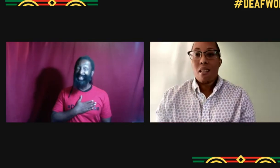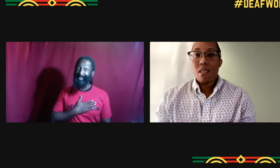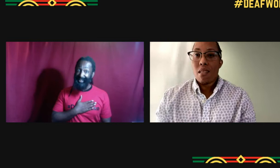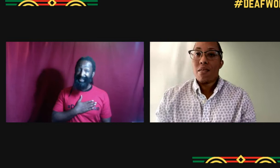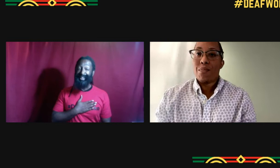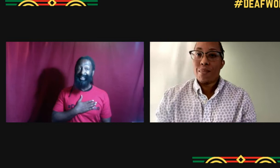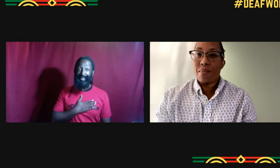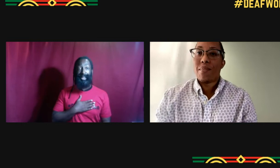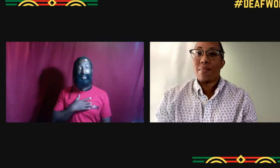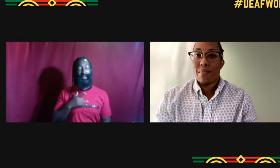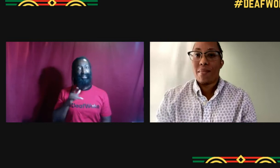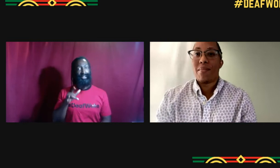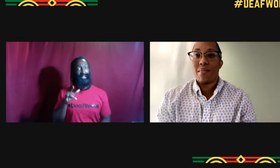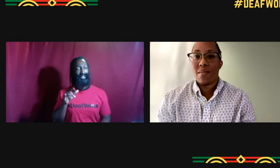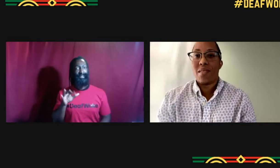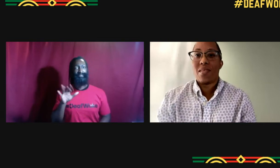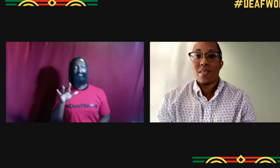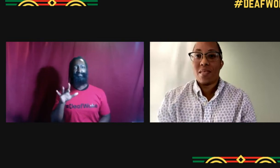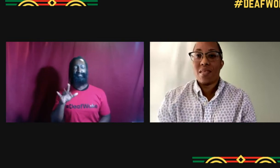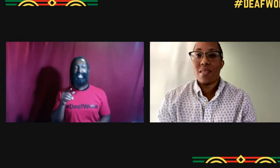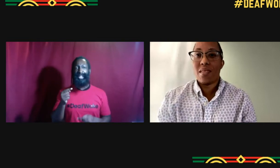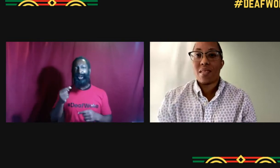know, it made my day.